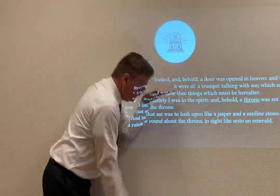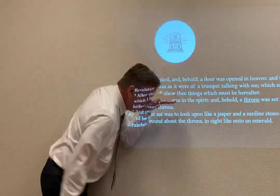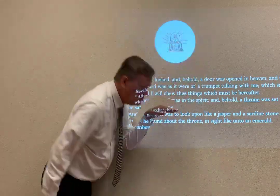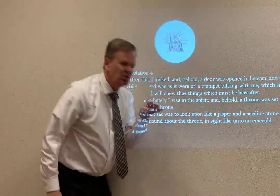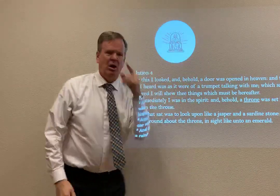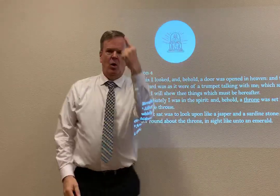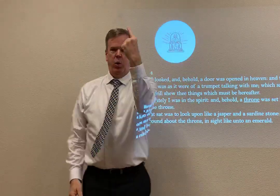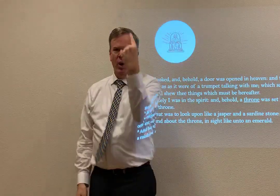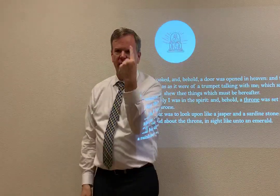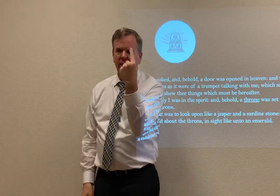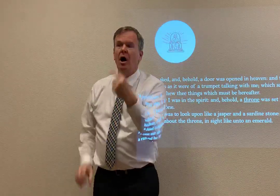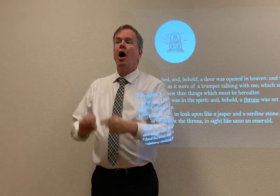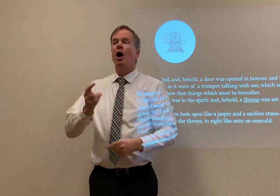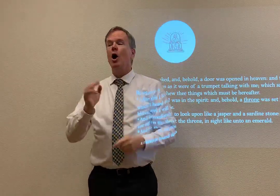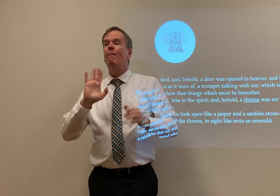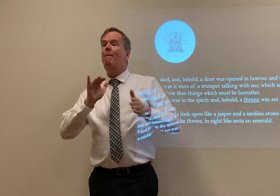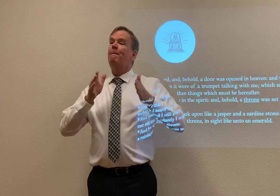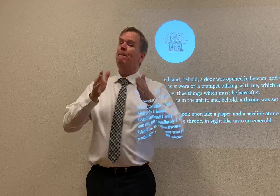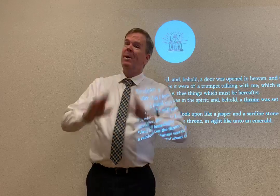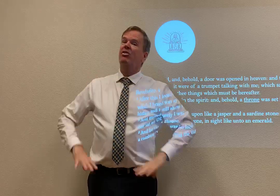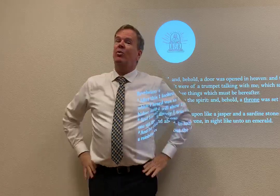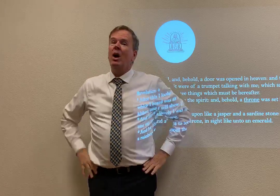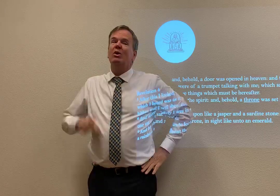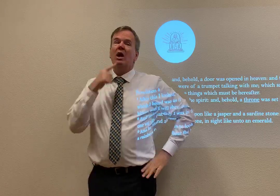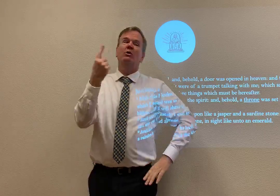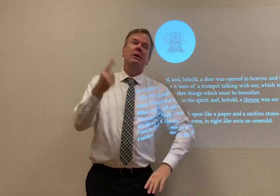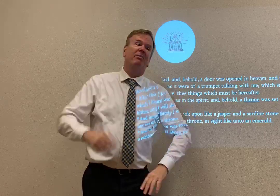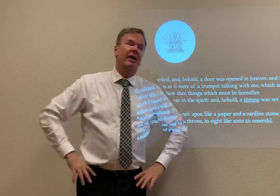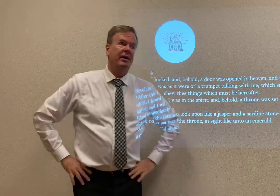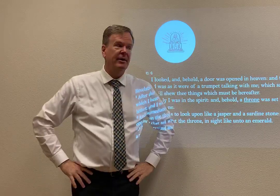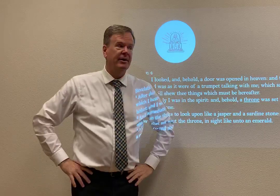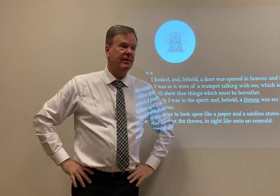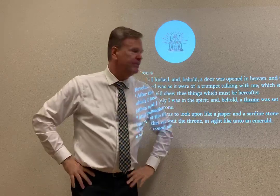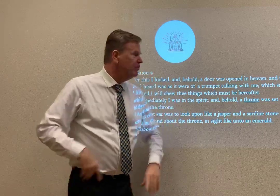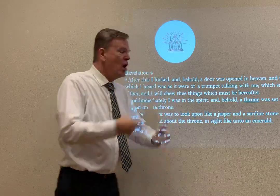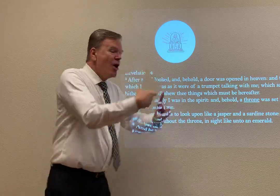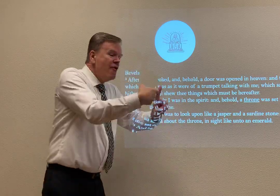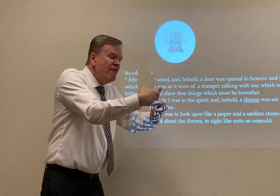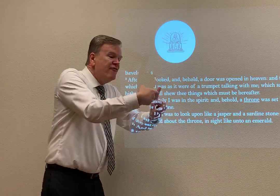anybody else in and around the throne except for the one. And oh, by the way, let me go ahead and tell you something.